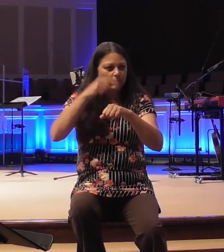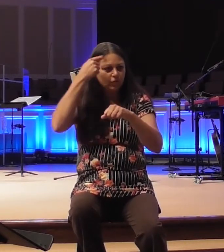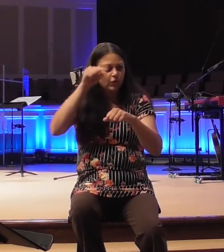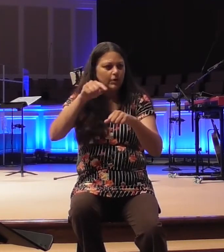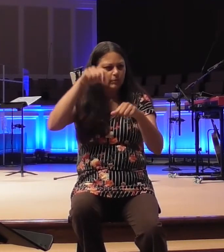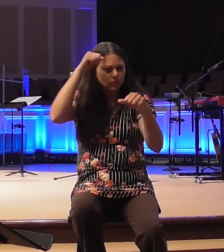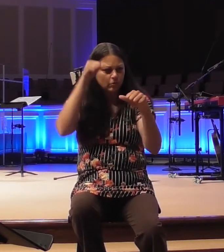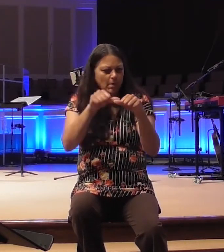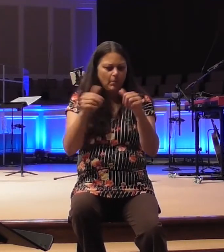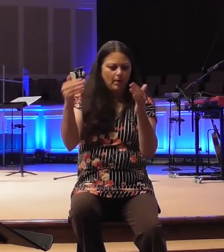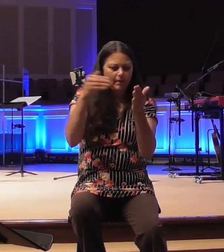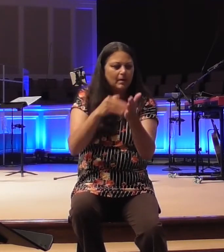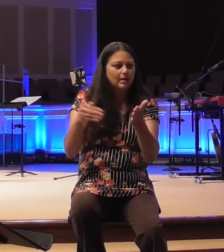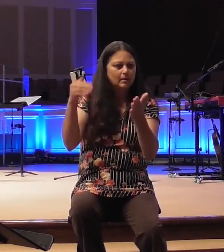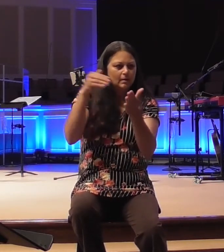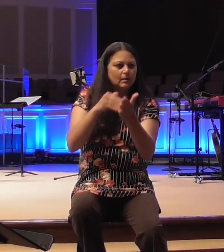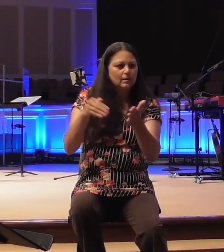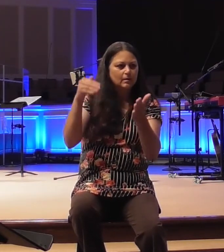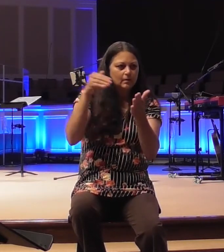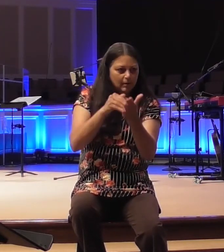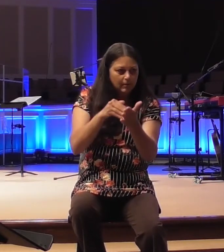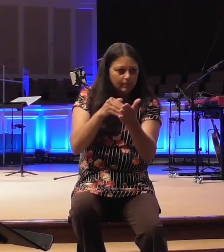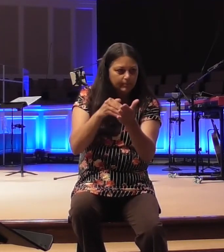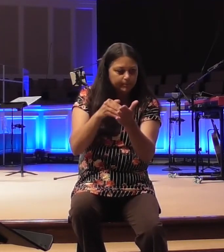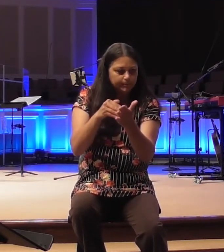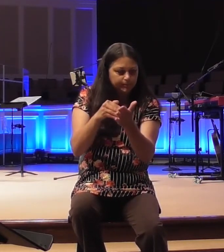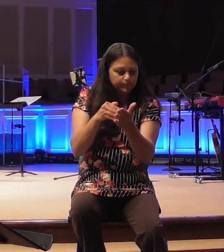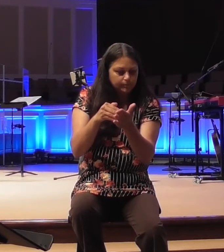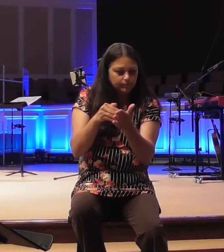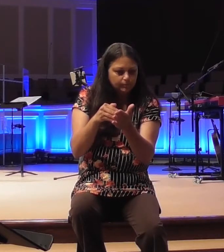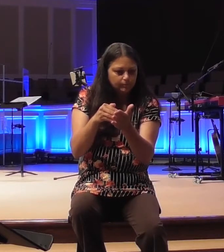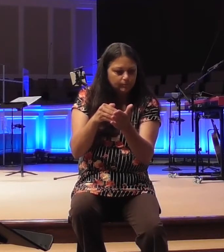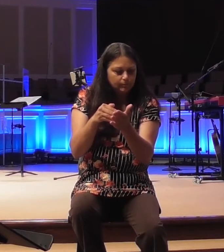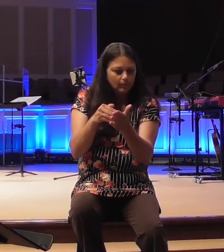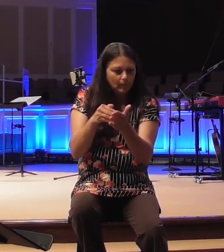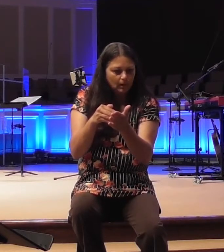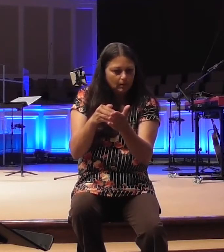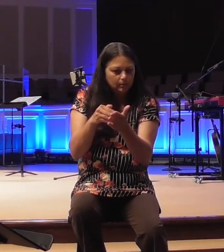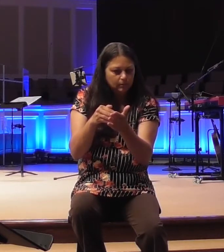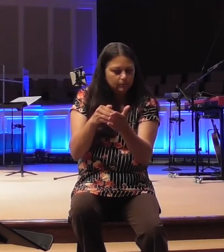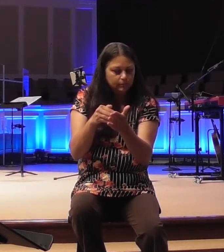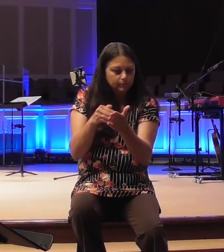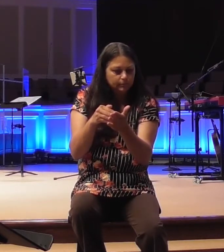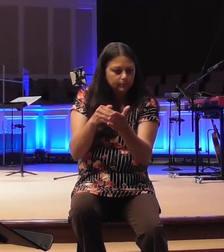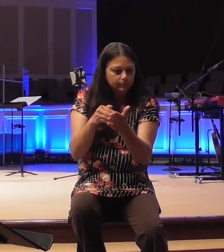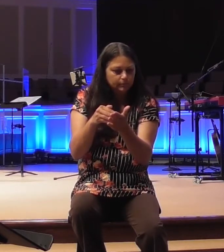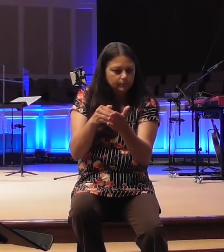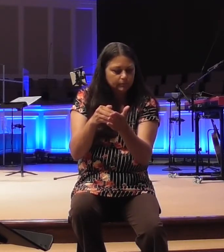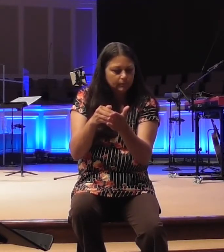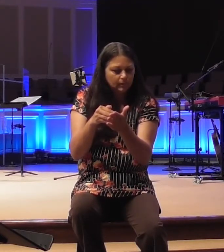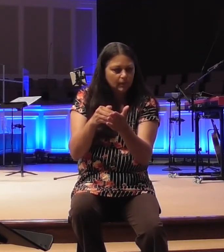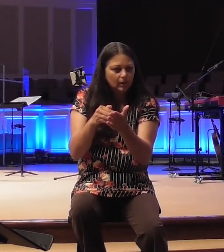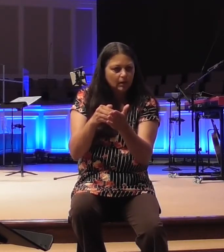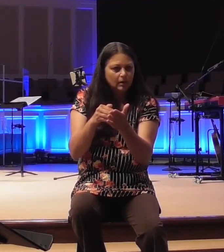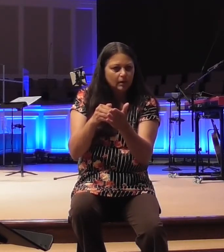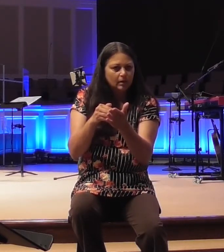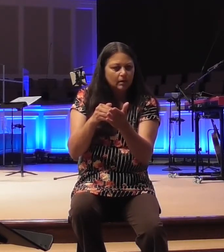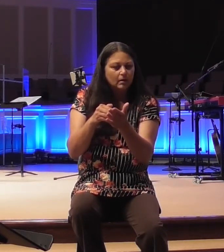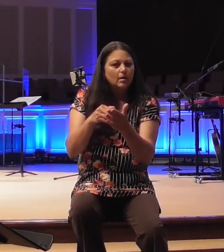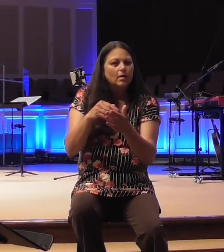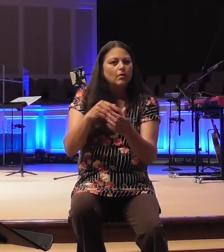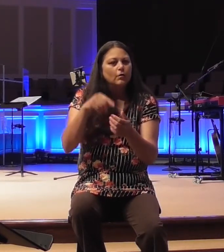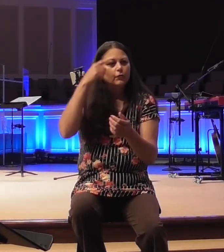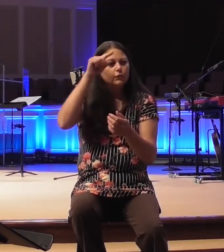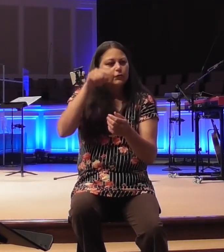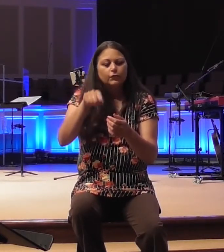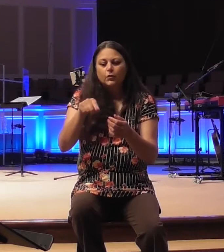one time by a seminary professor as forgetfulness of God. I think that's a good way to think about it. It's forgetfulness of who God is and